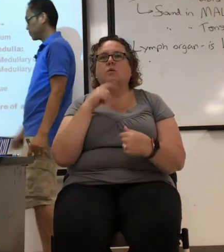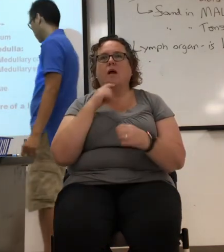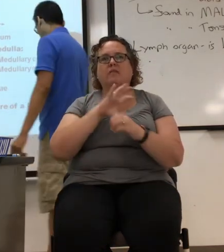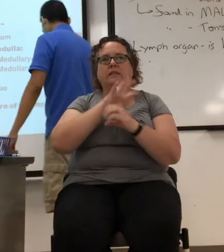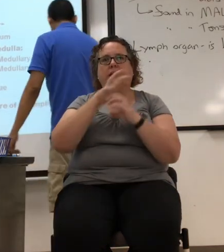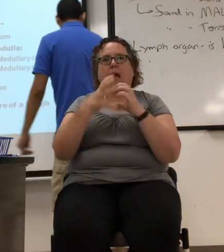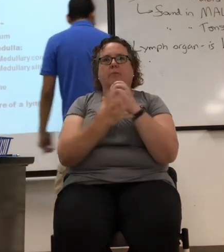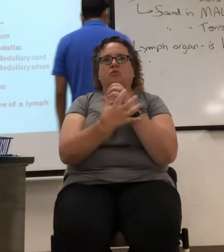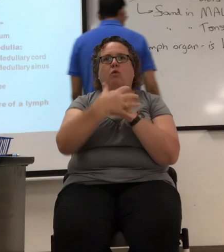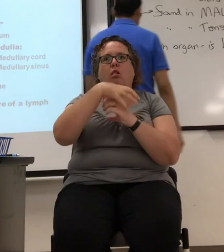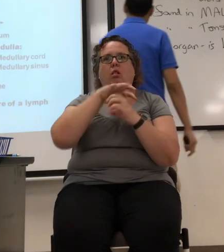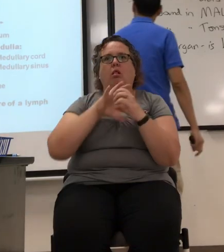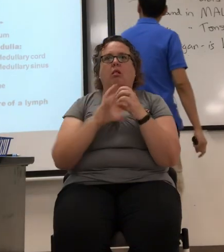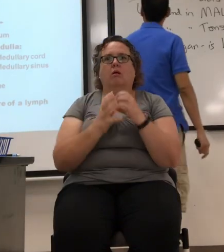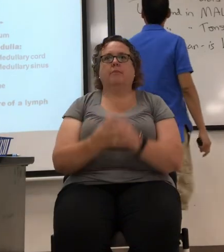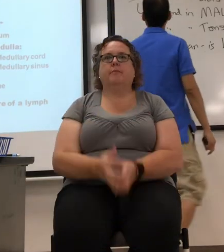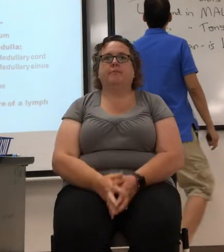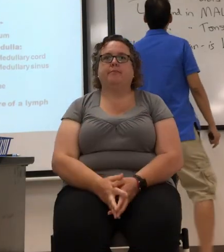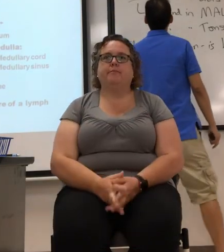it.